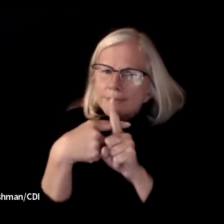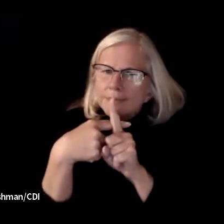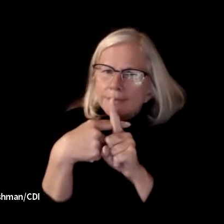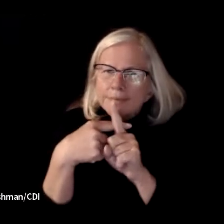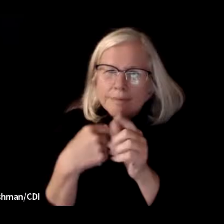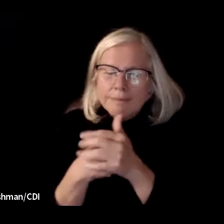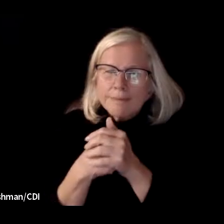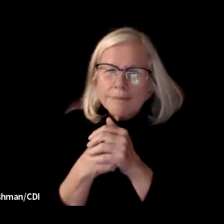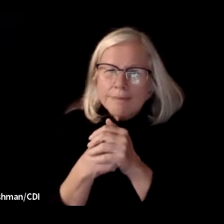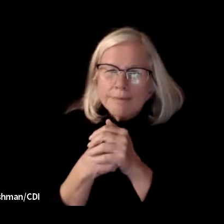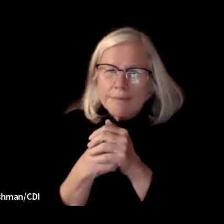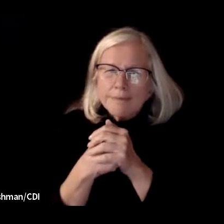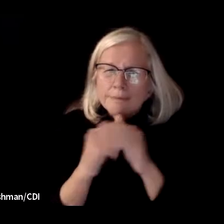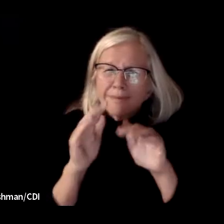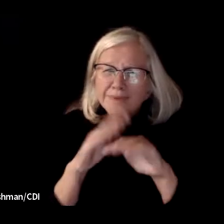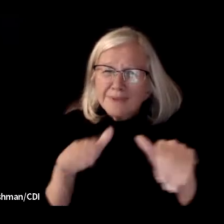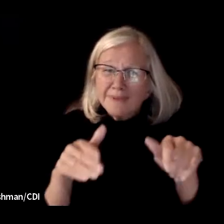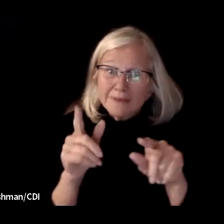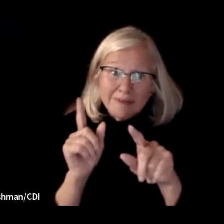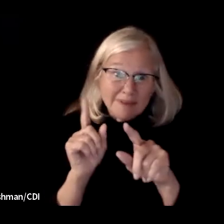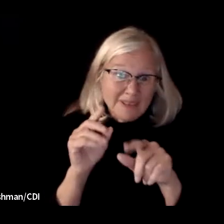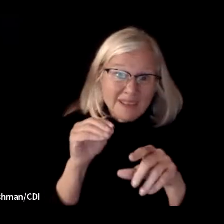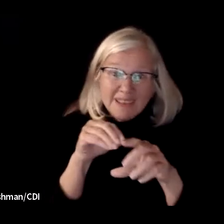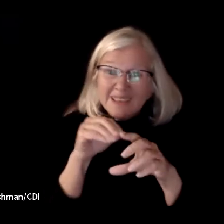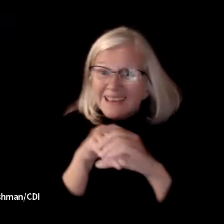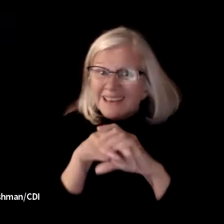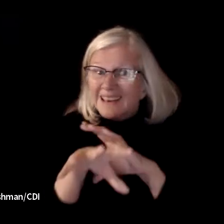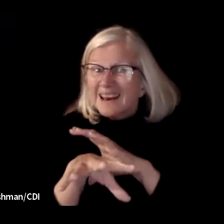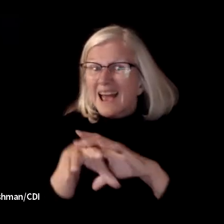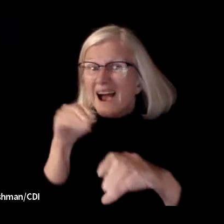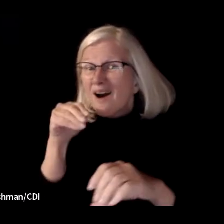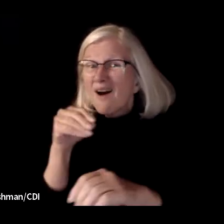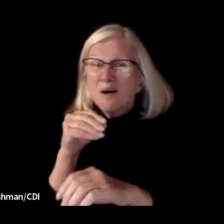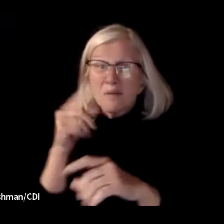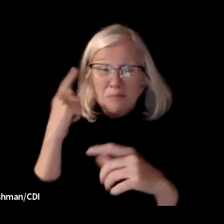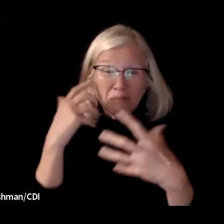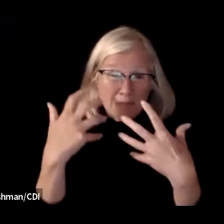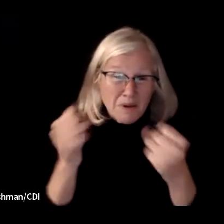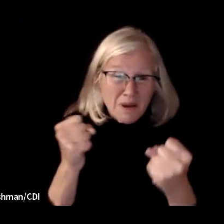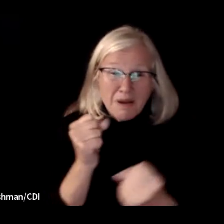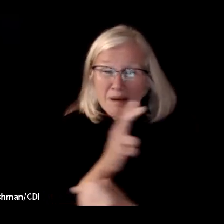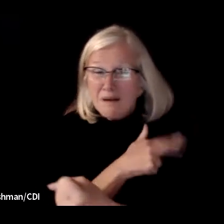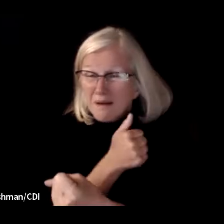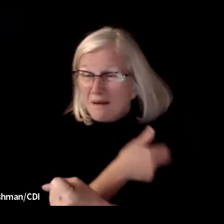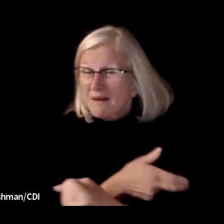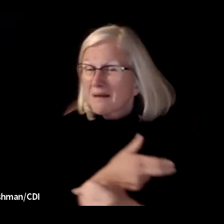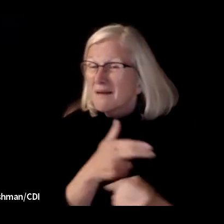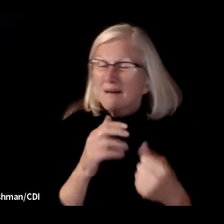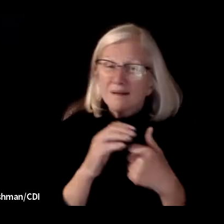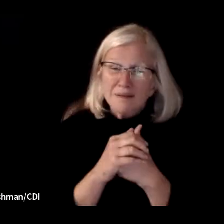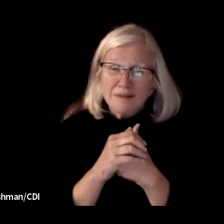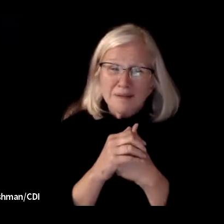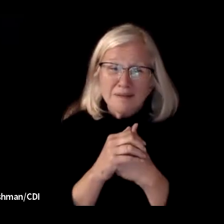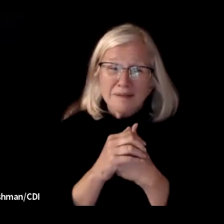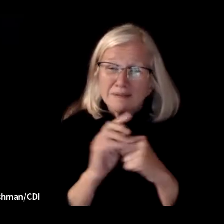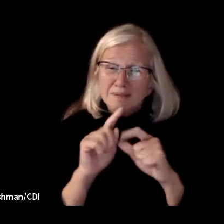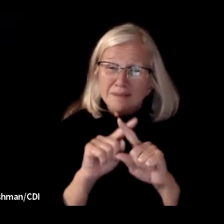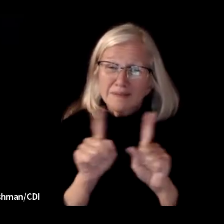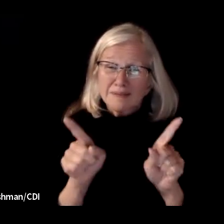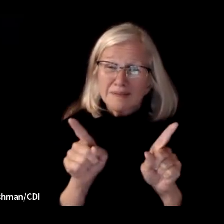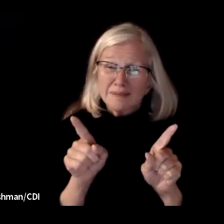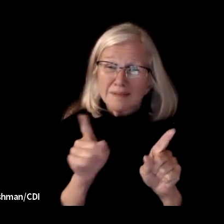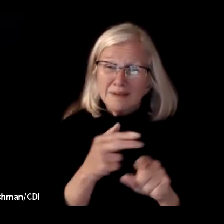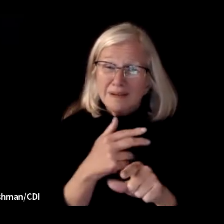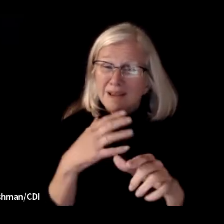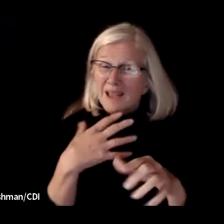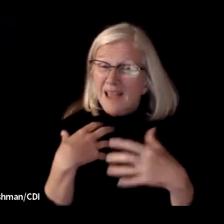in our outpatient clinics and our urgent care each day. At the same time, the healthcare system throughout the state and indeed the